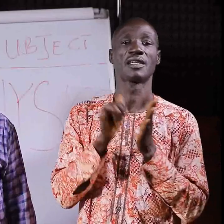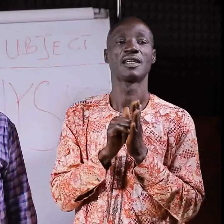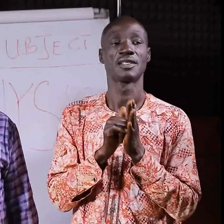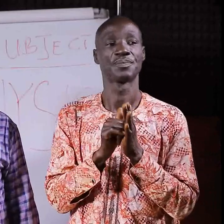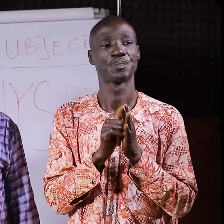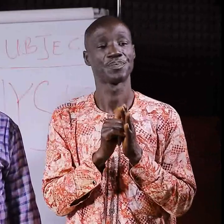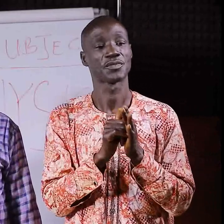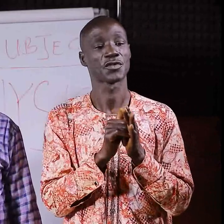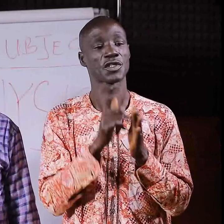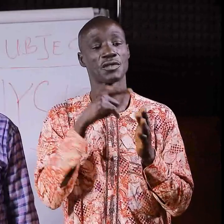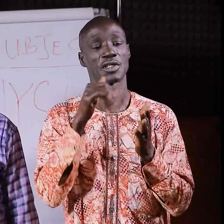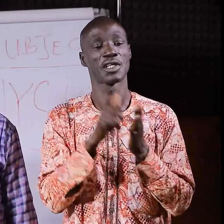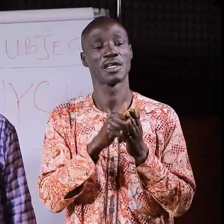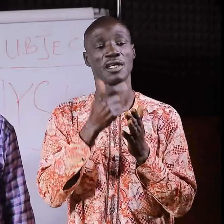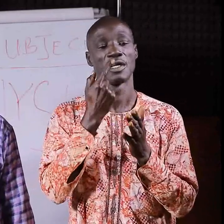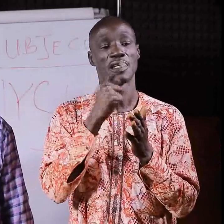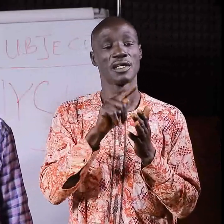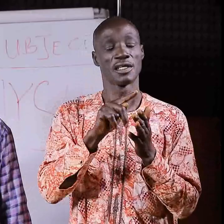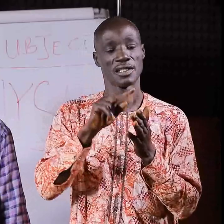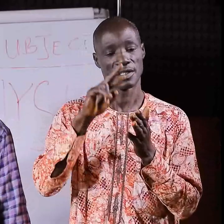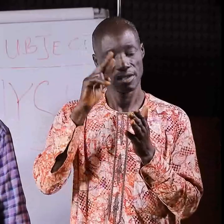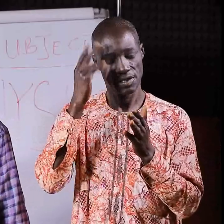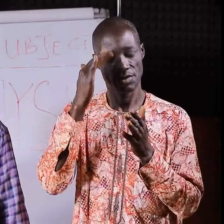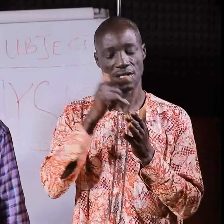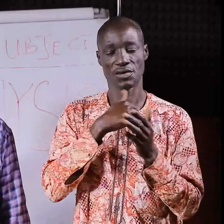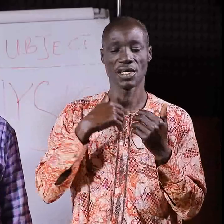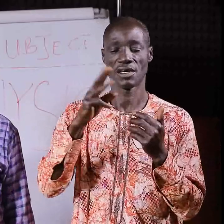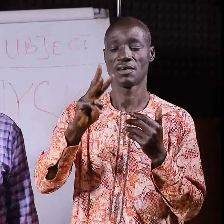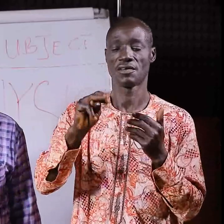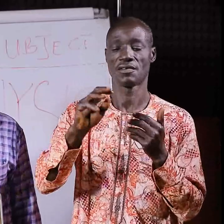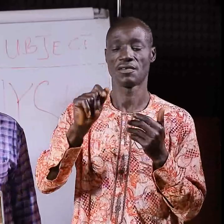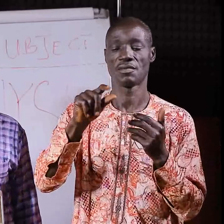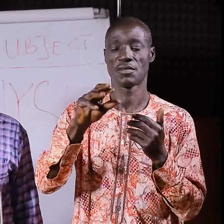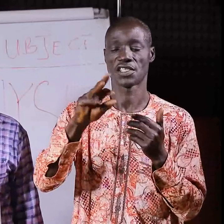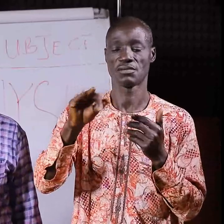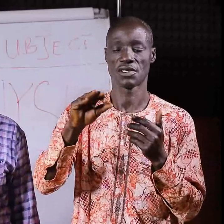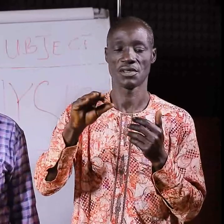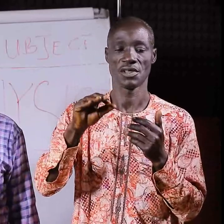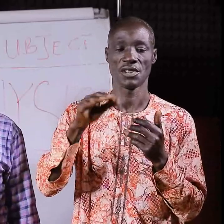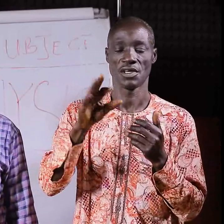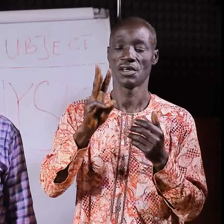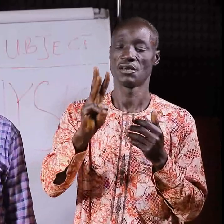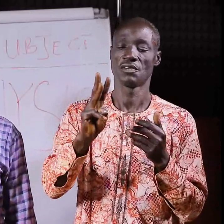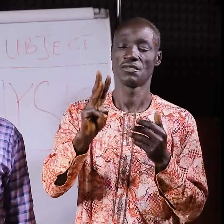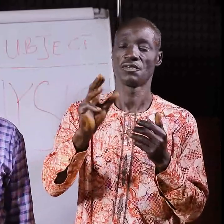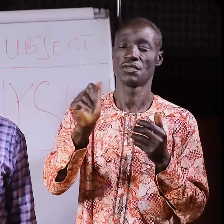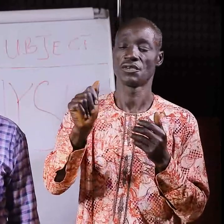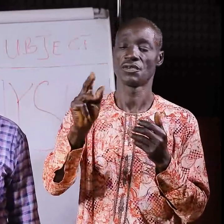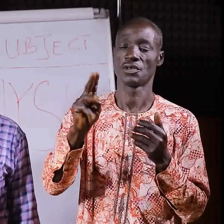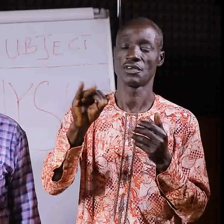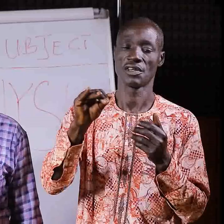that we said the region where you have maximum displacement of your wave along